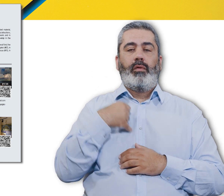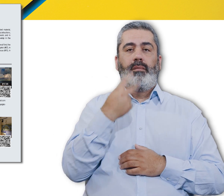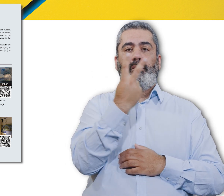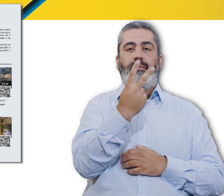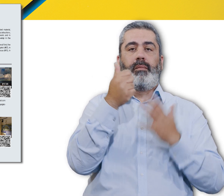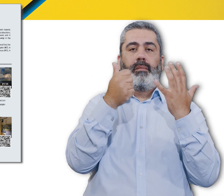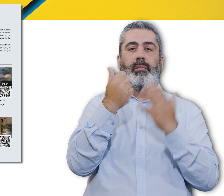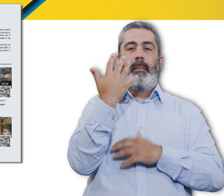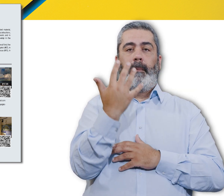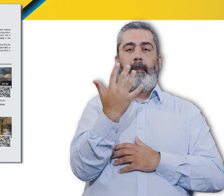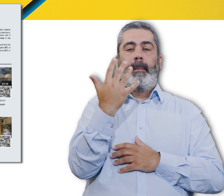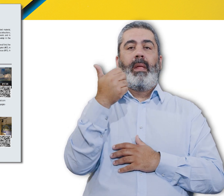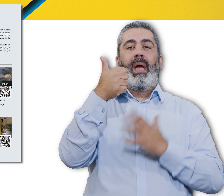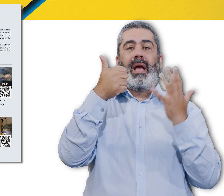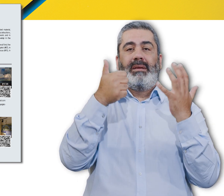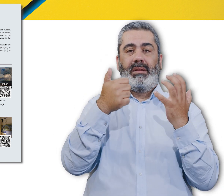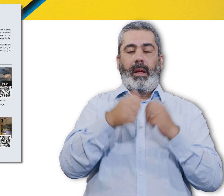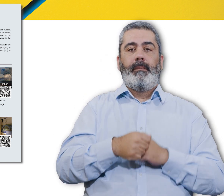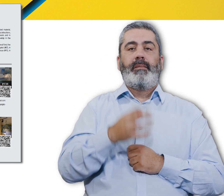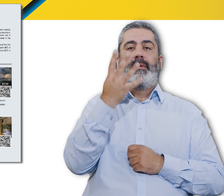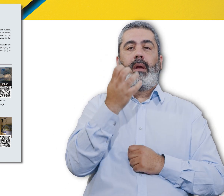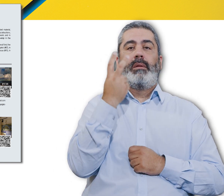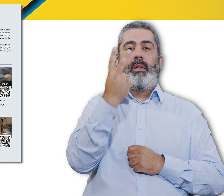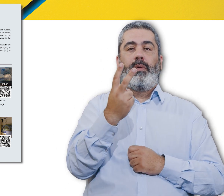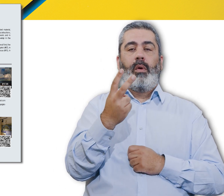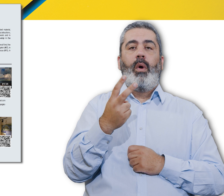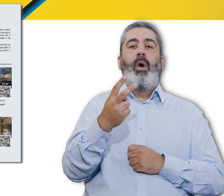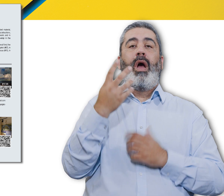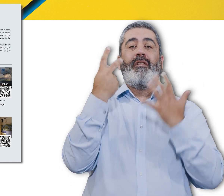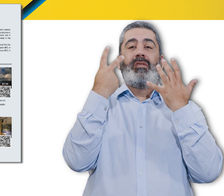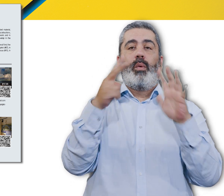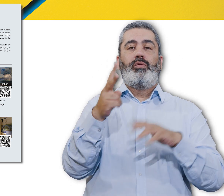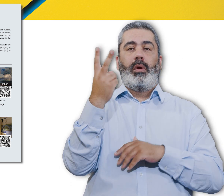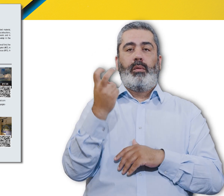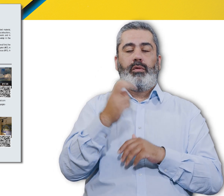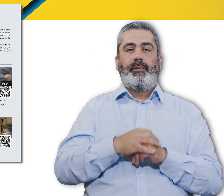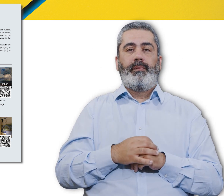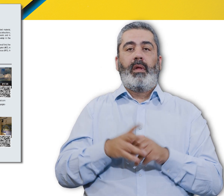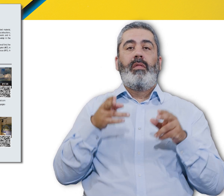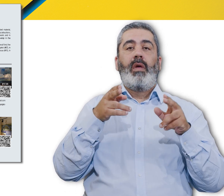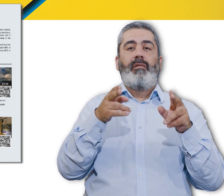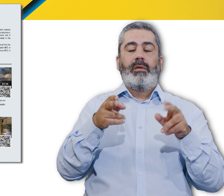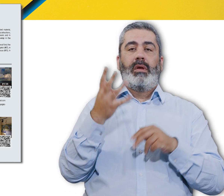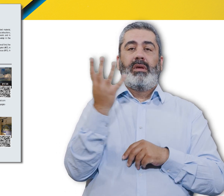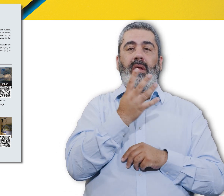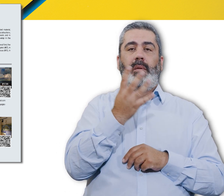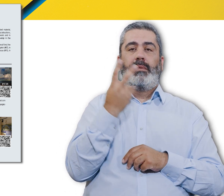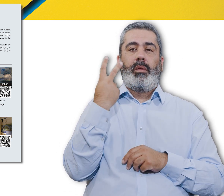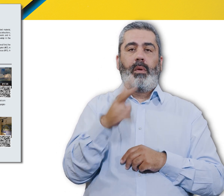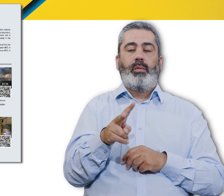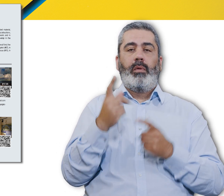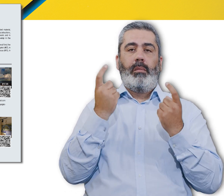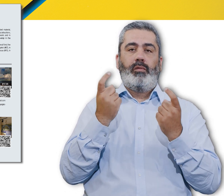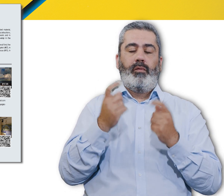kpmauran@gmail.com. Address Greek known Vavouza Provincial Road, 51,100 Matraneli, Pepiko, number